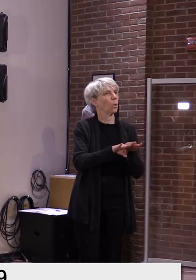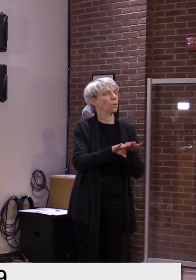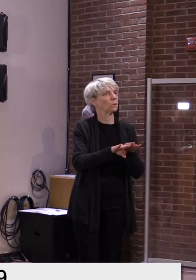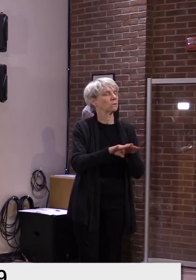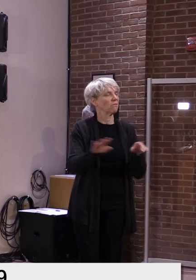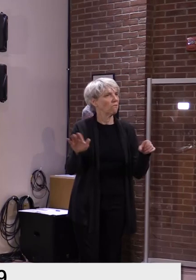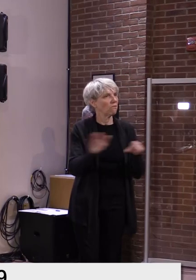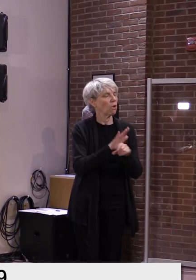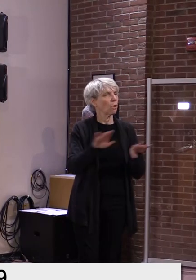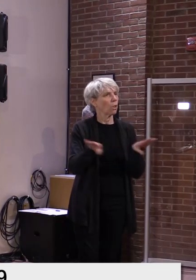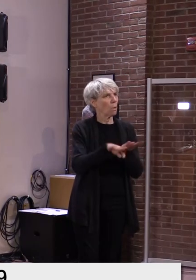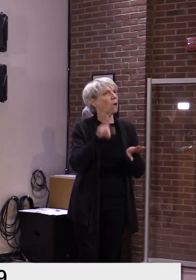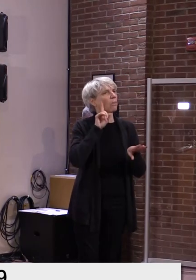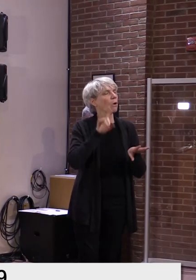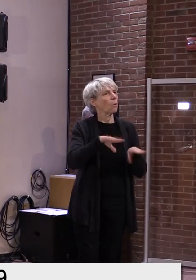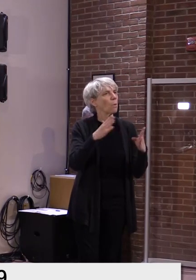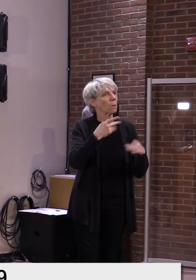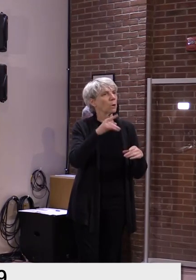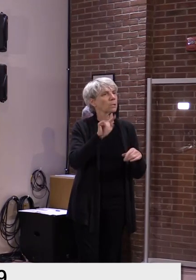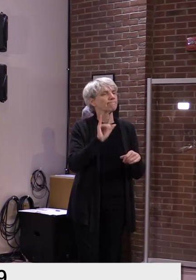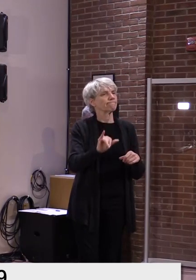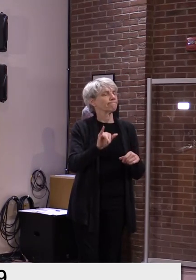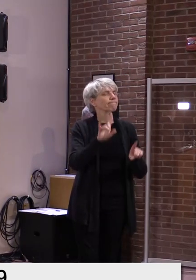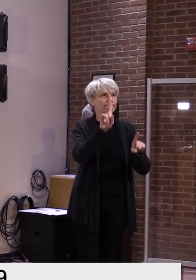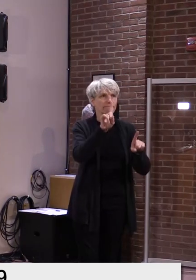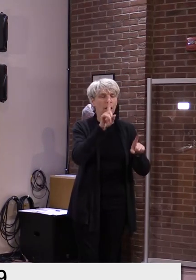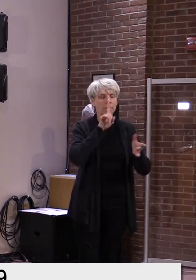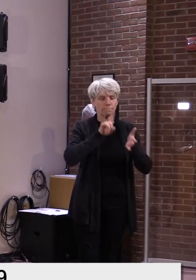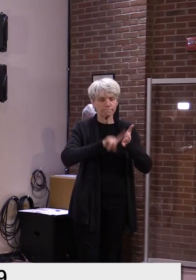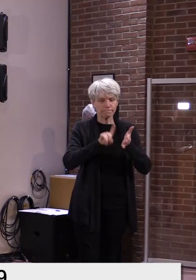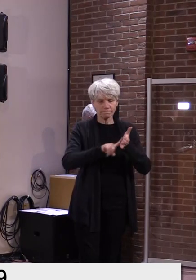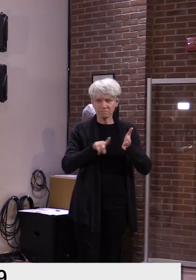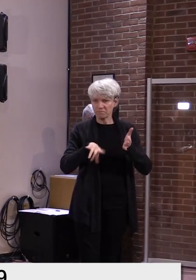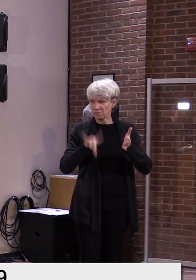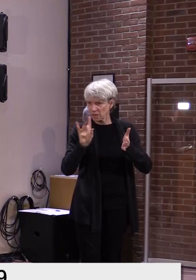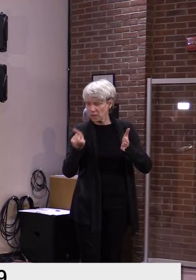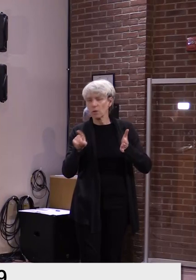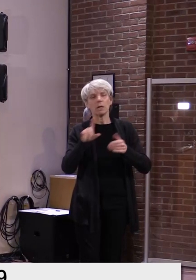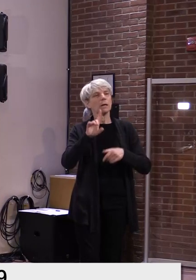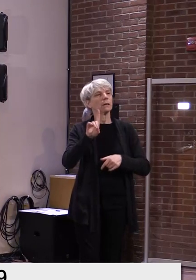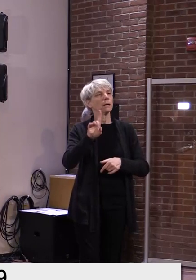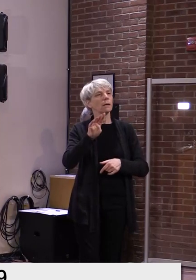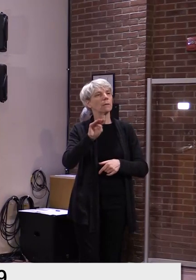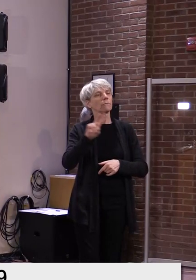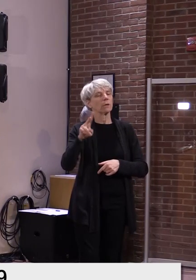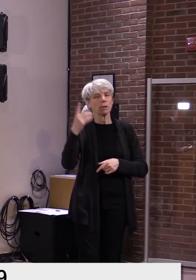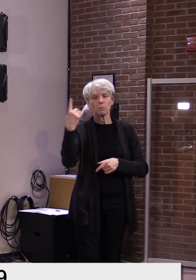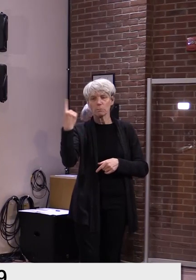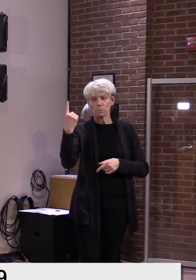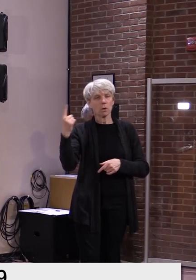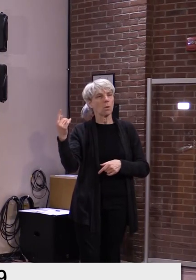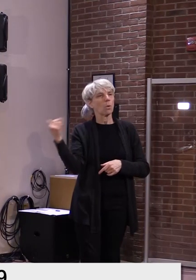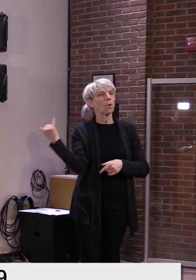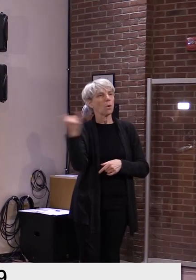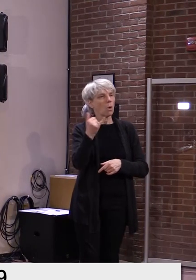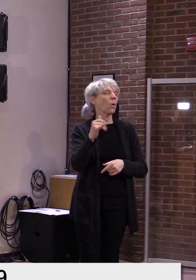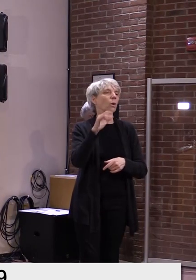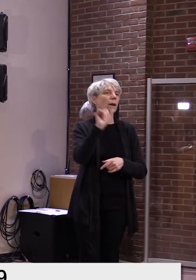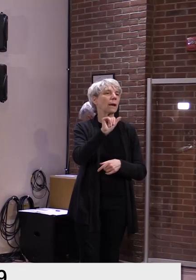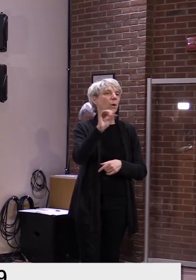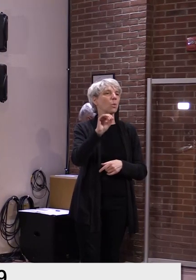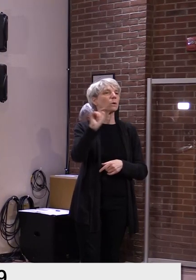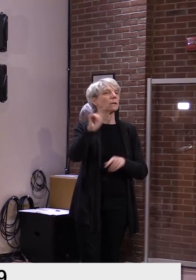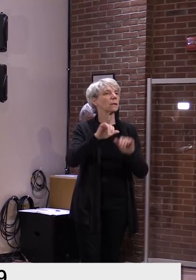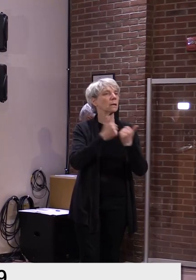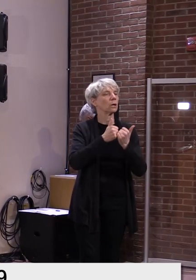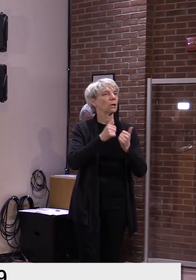have to look into it and get back to you, and I'll have somebody from Motor Vehicle or the Agency of Transportation get in touch